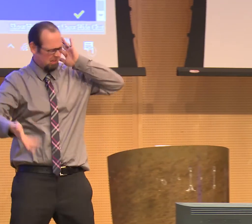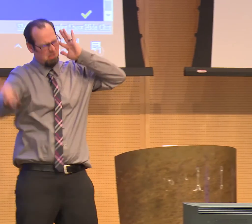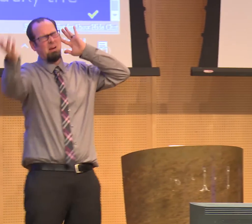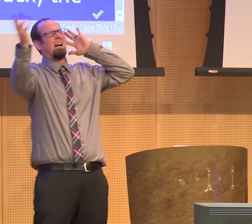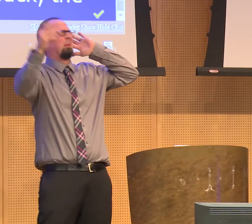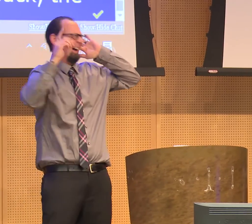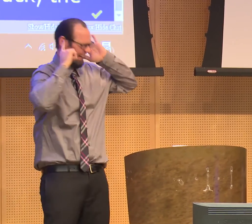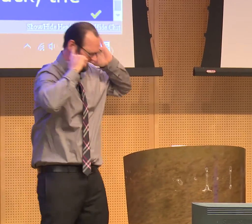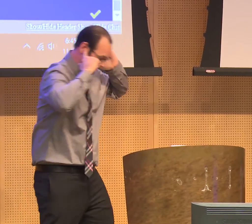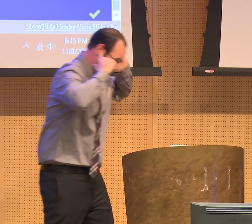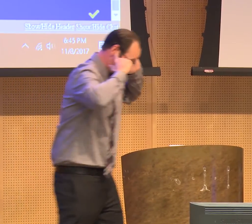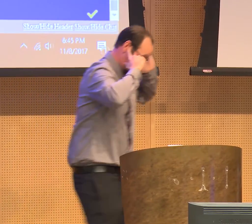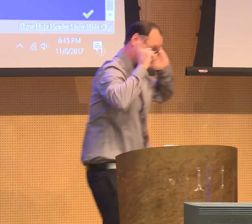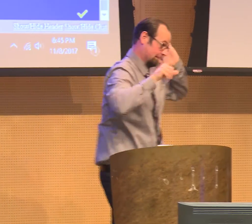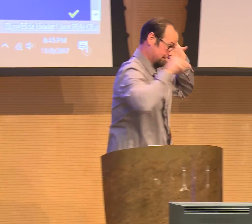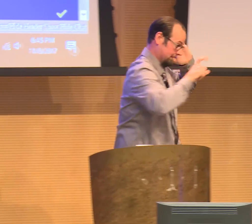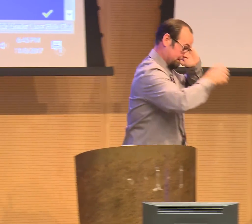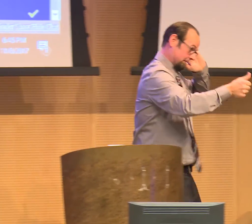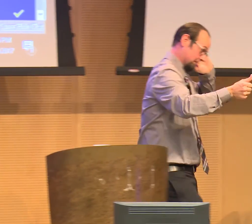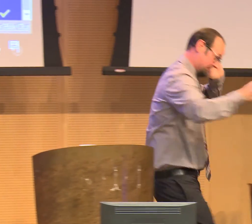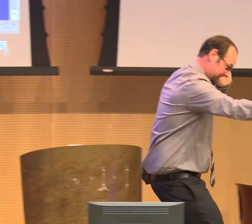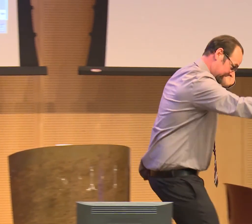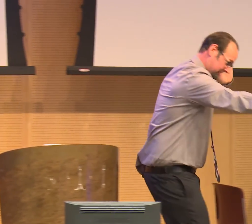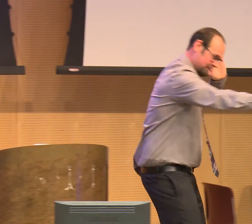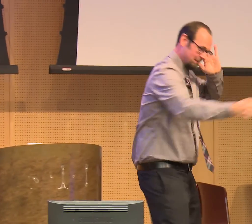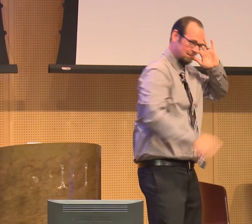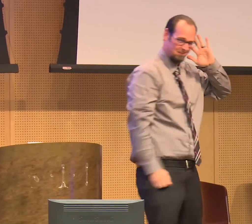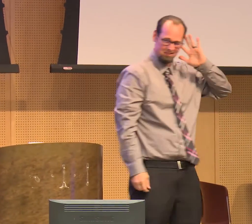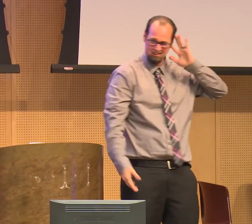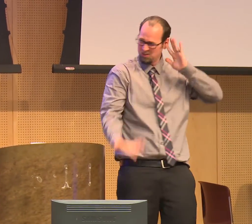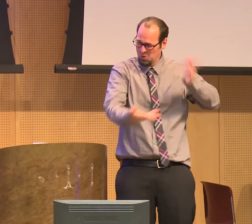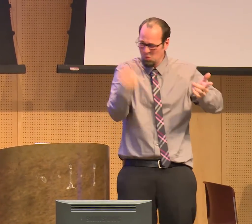during lunchtime. You come back, you realize something was off with the machine,